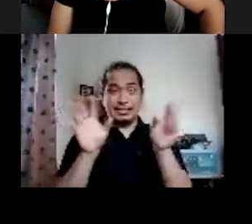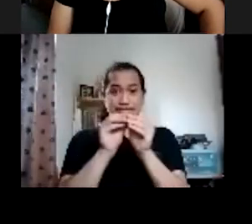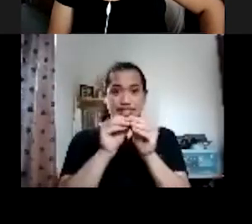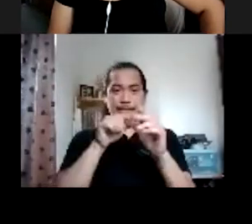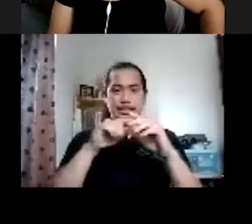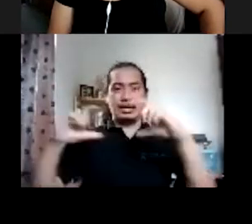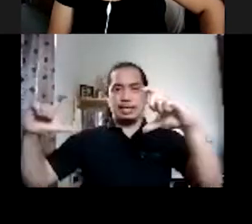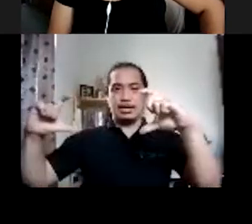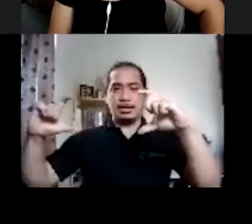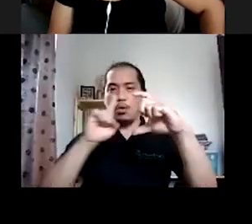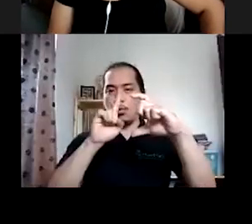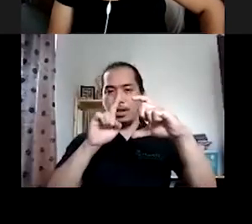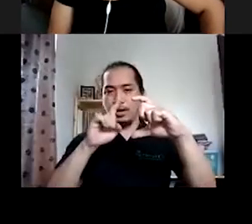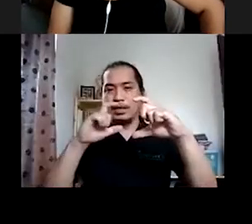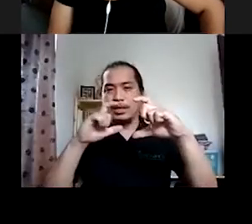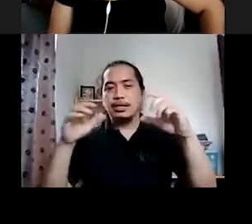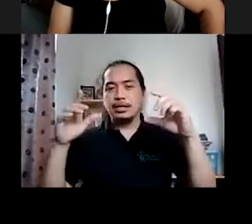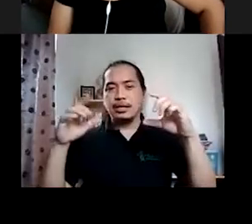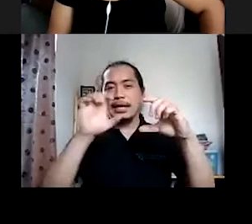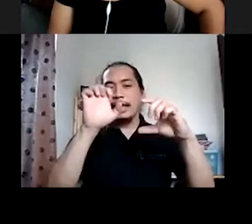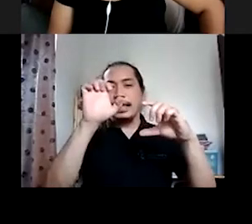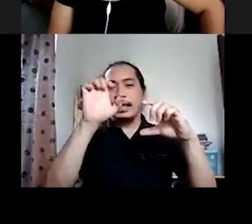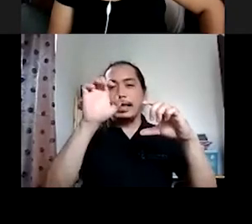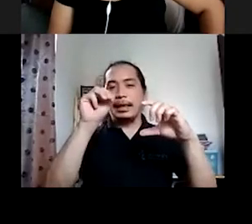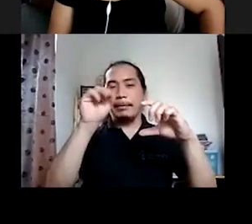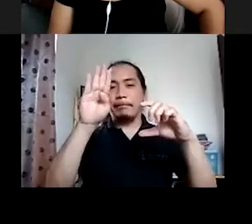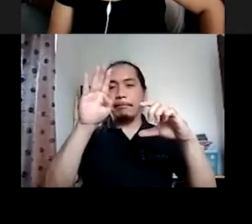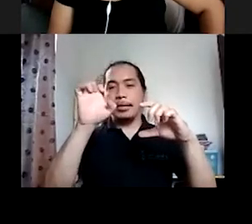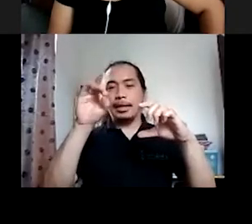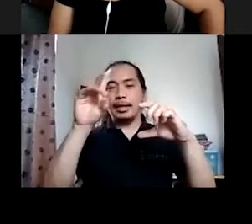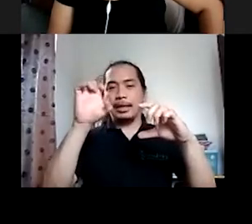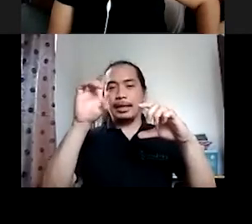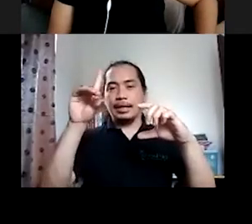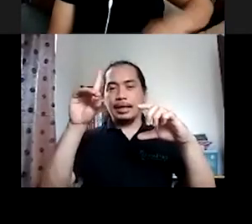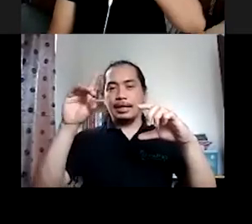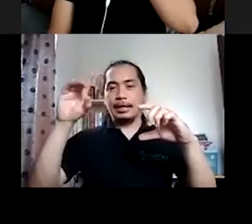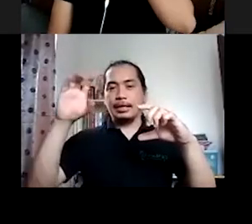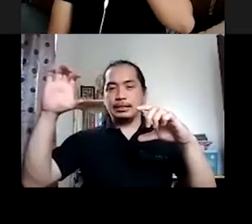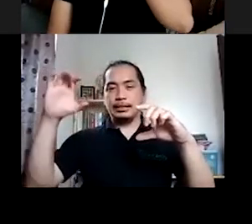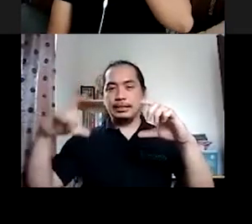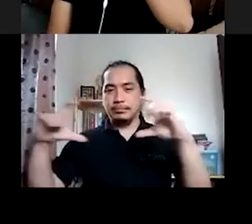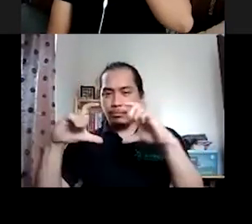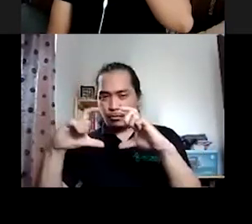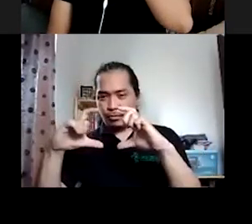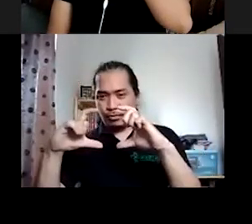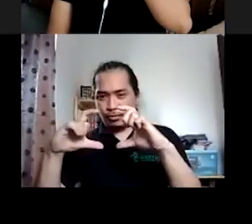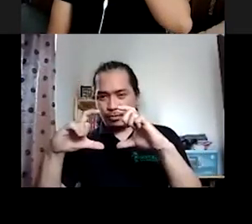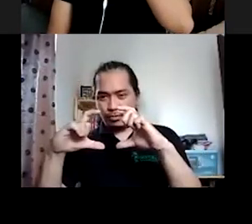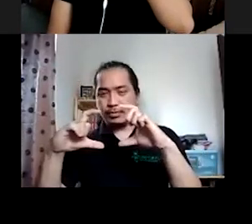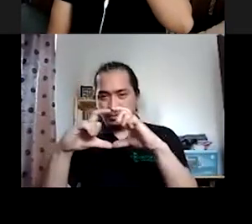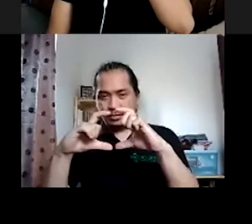if we have 4, 16 together, that's the embedded clause, right? The clause within the